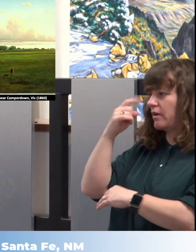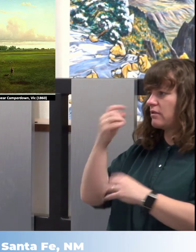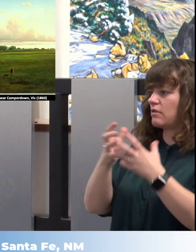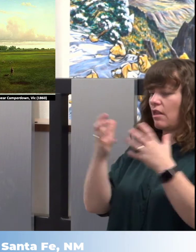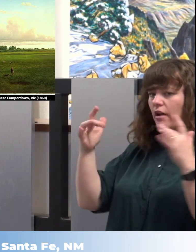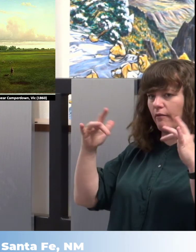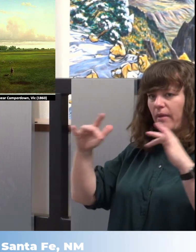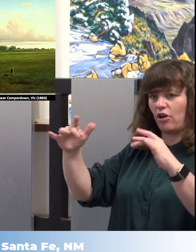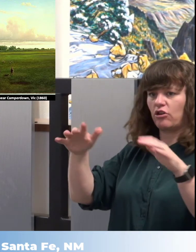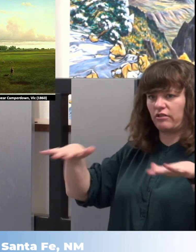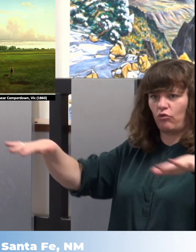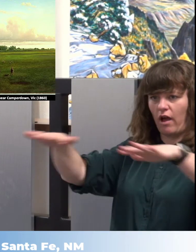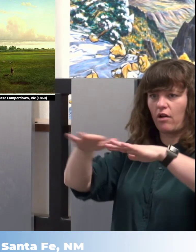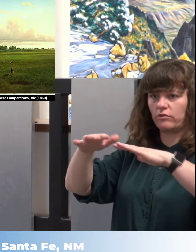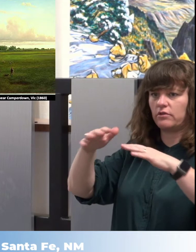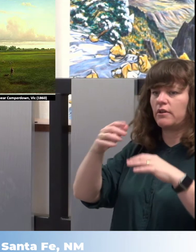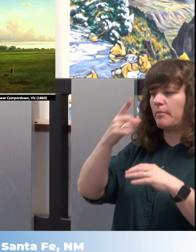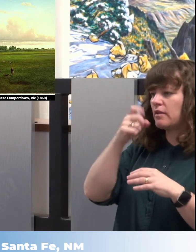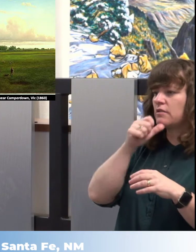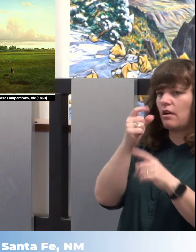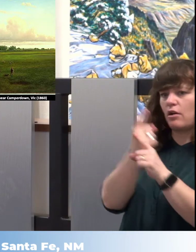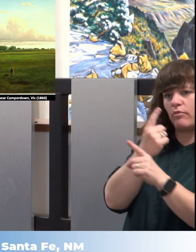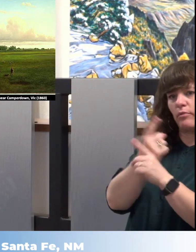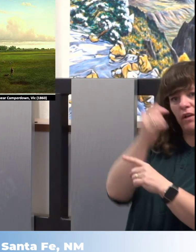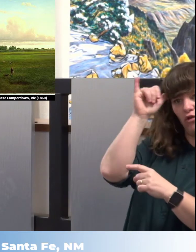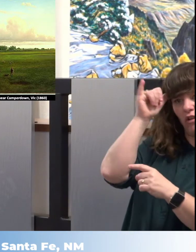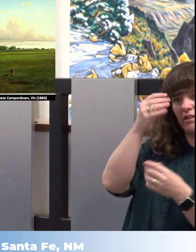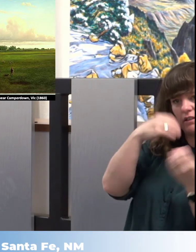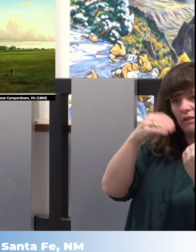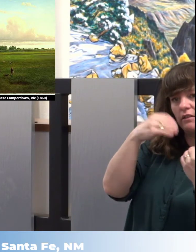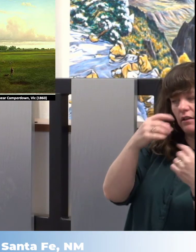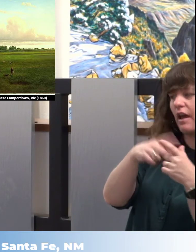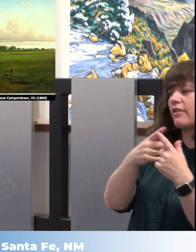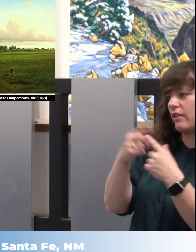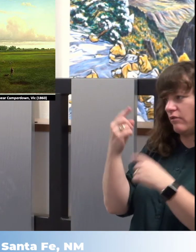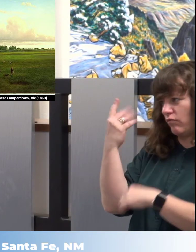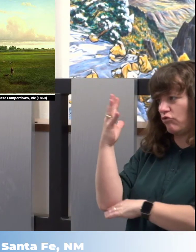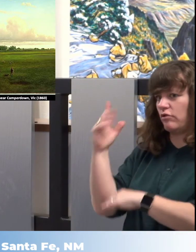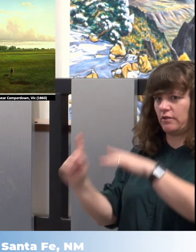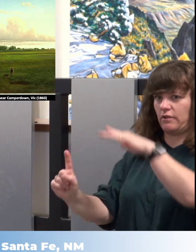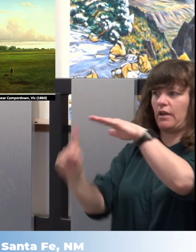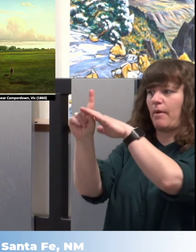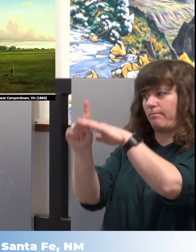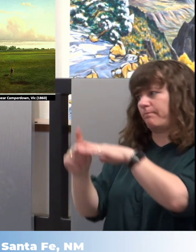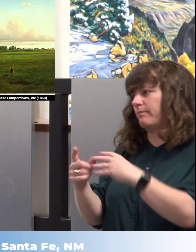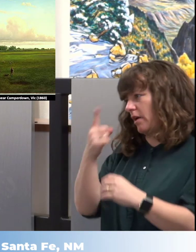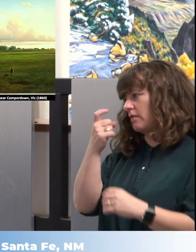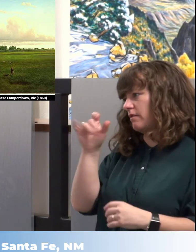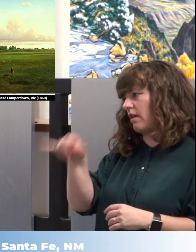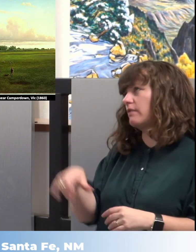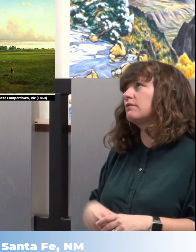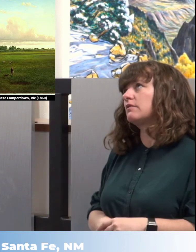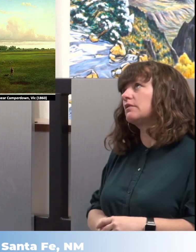inappropriate grazing management and the trees colonised that bare ground. So 1860.